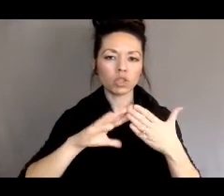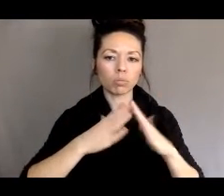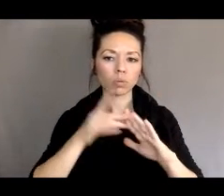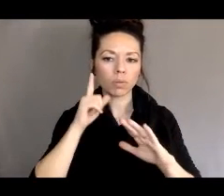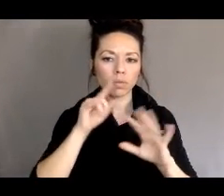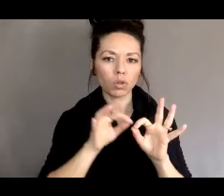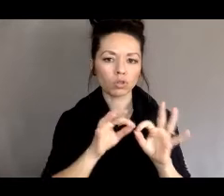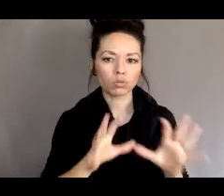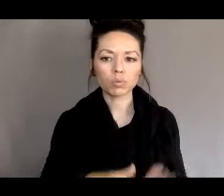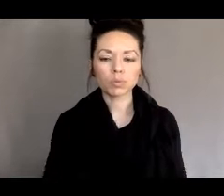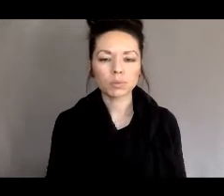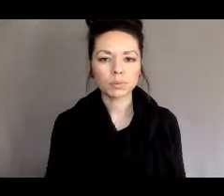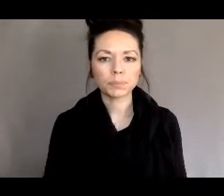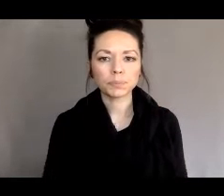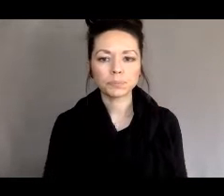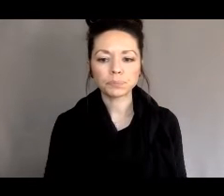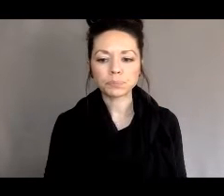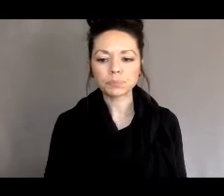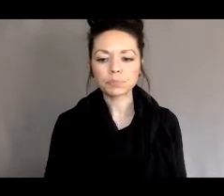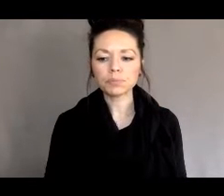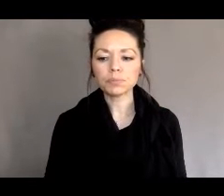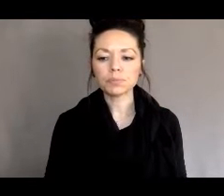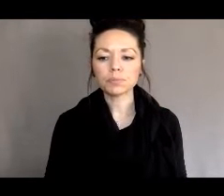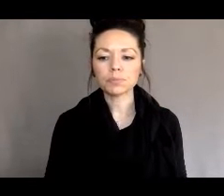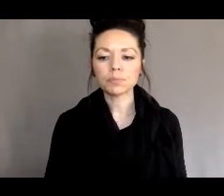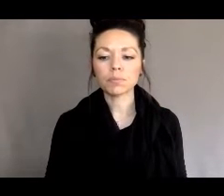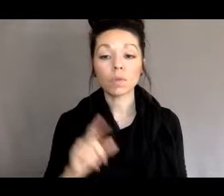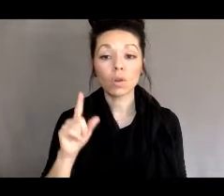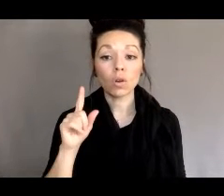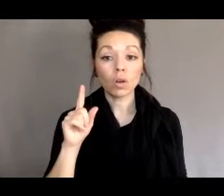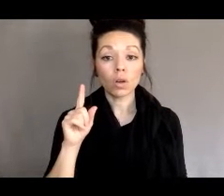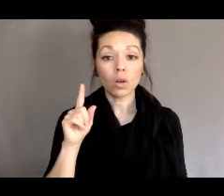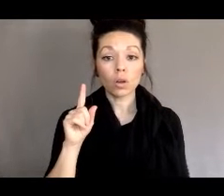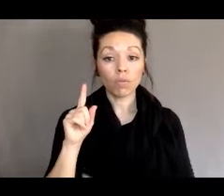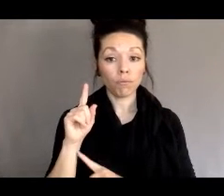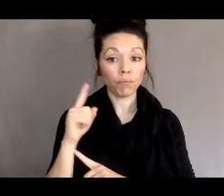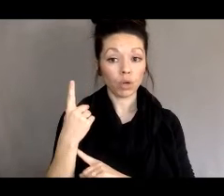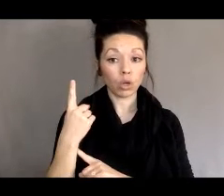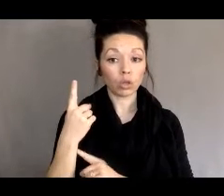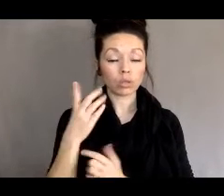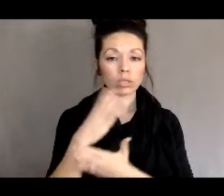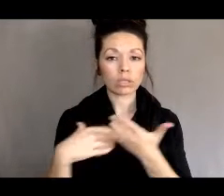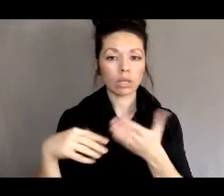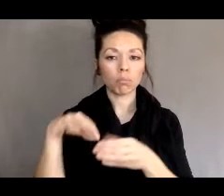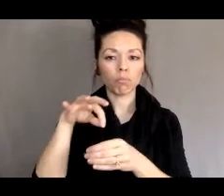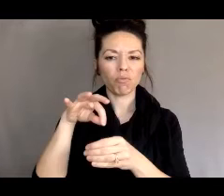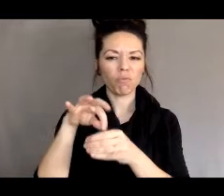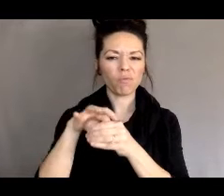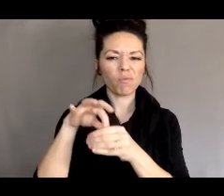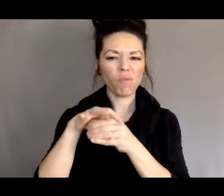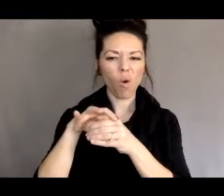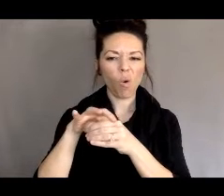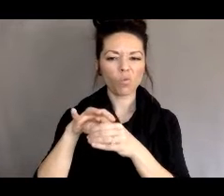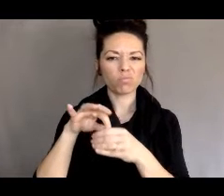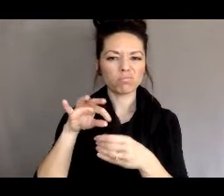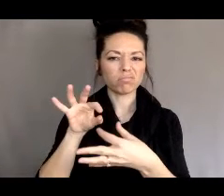community. So first off, I want to talk about some voter bills, election